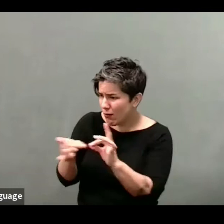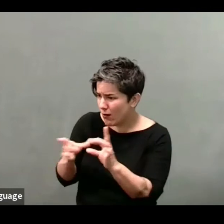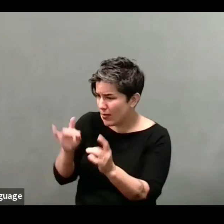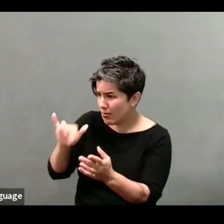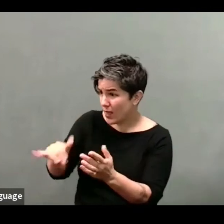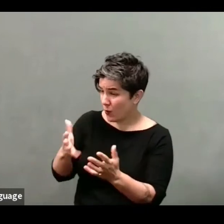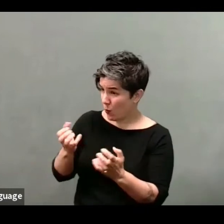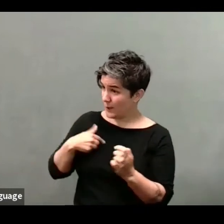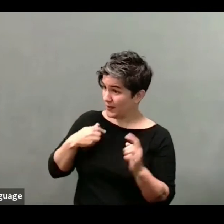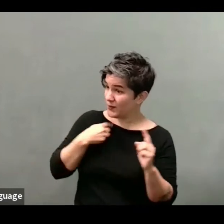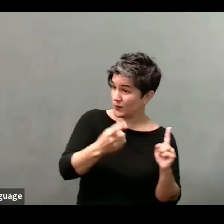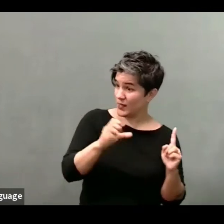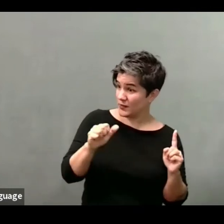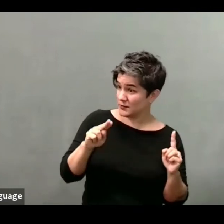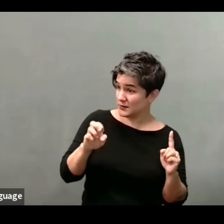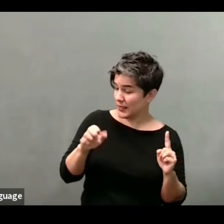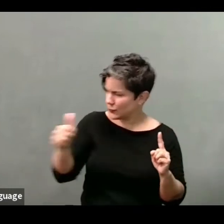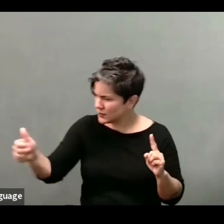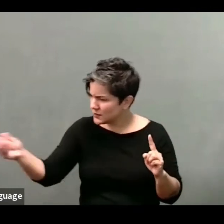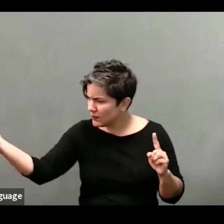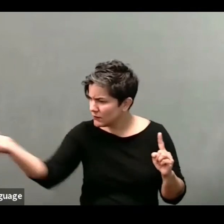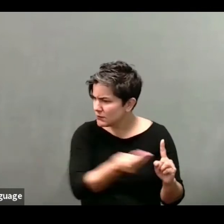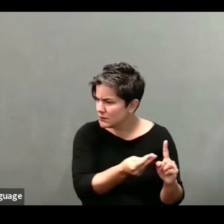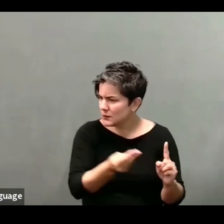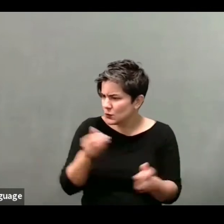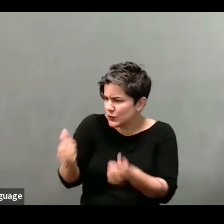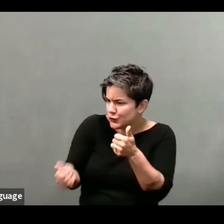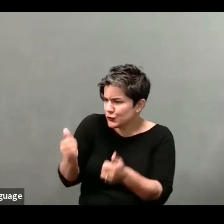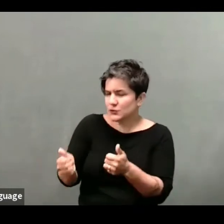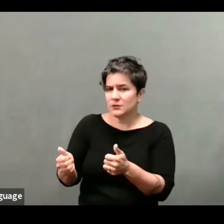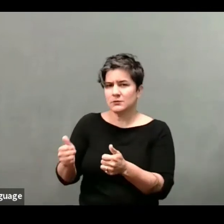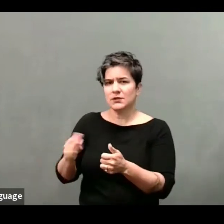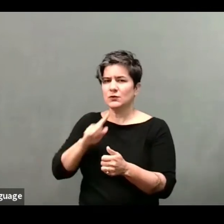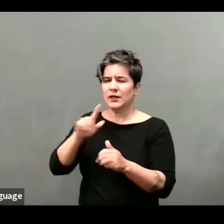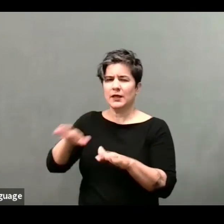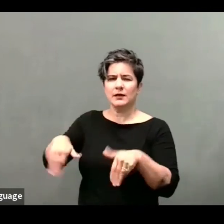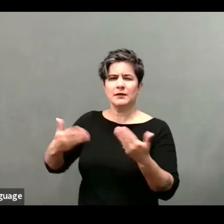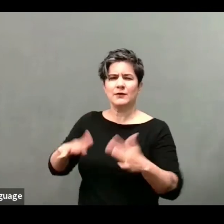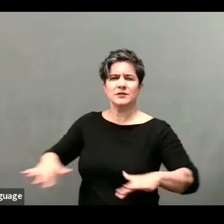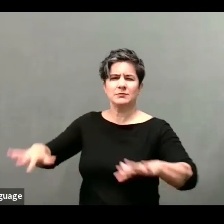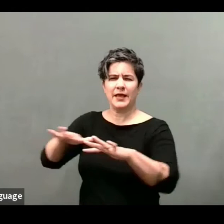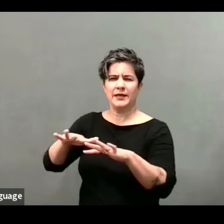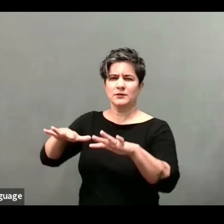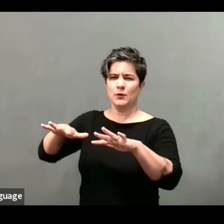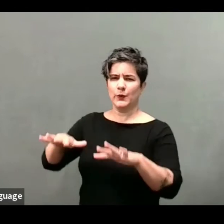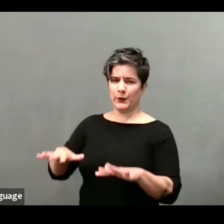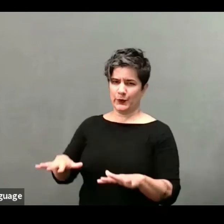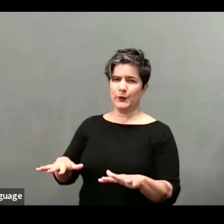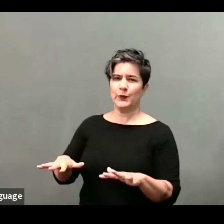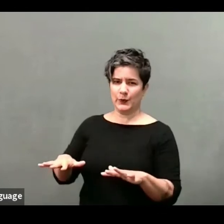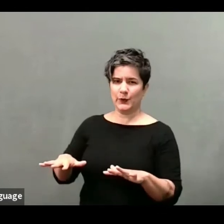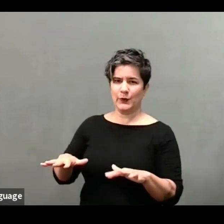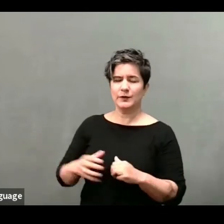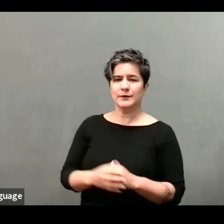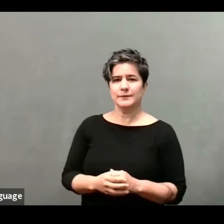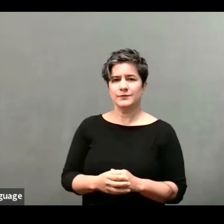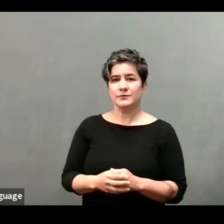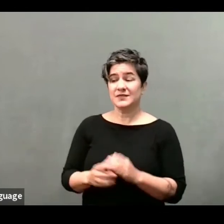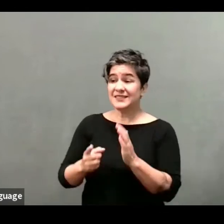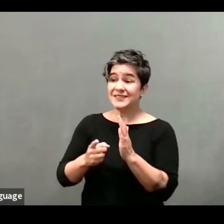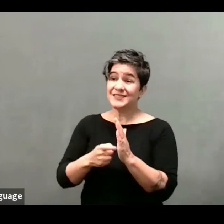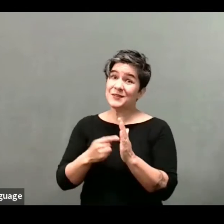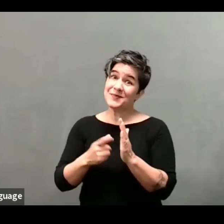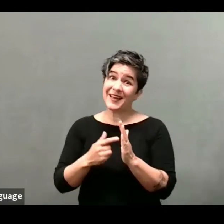them? But again, just really asking those questions and giving space. Sometimes I've worked with survivors who just wanted to be